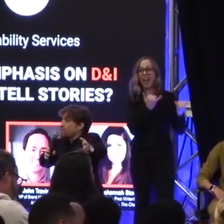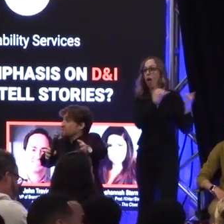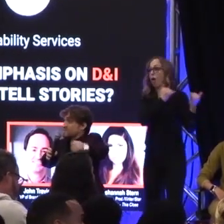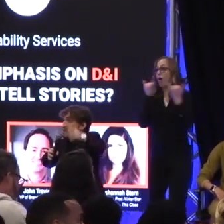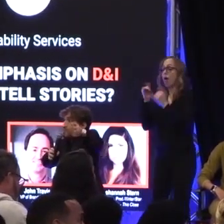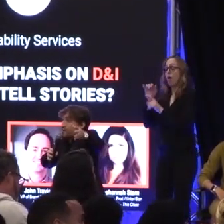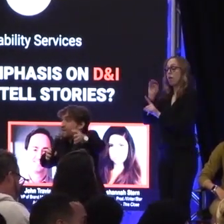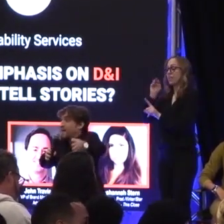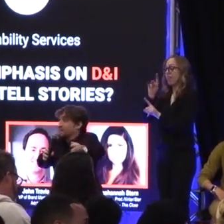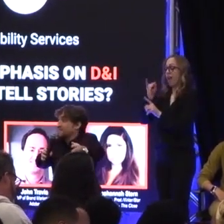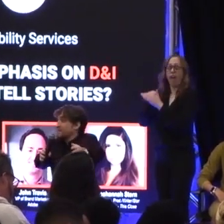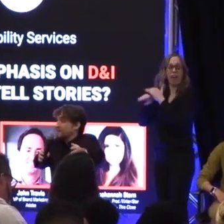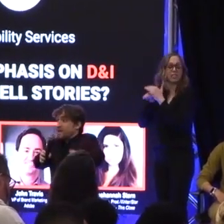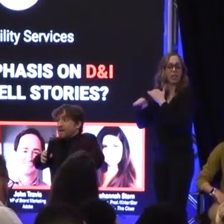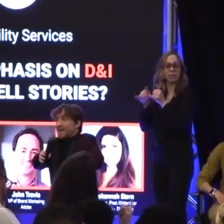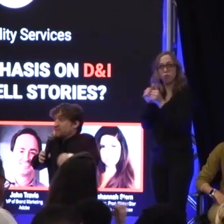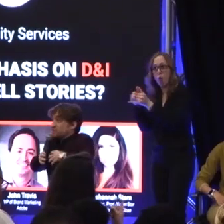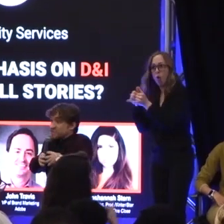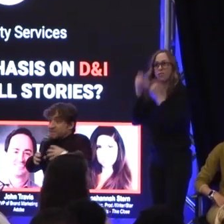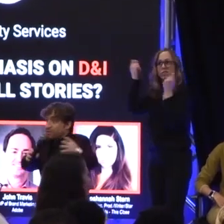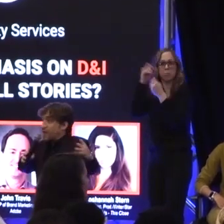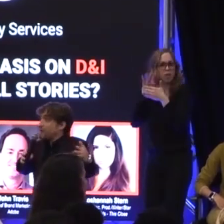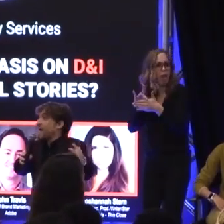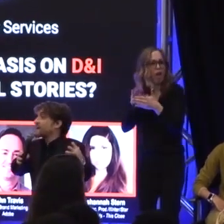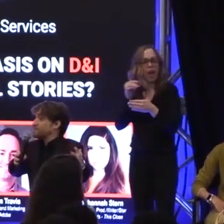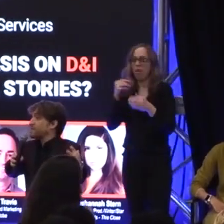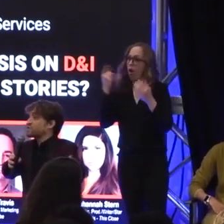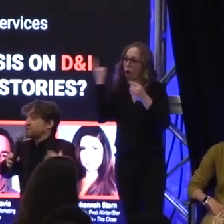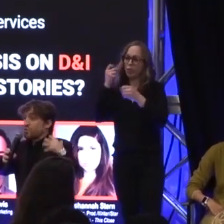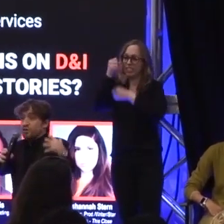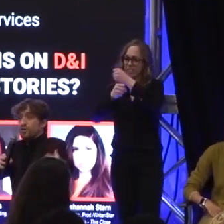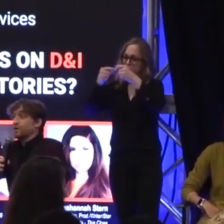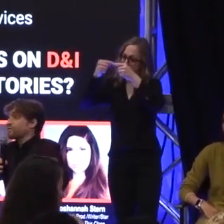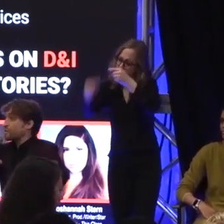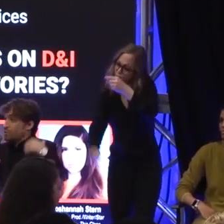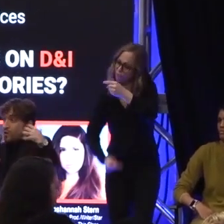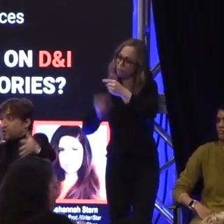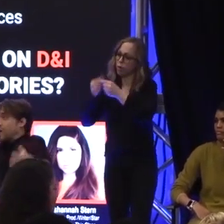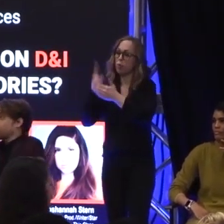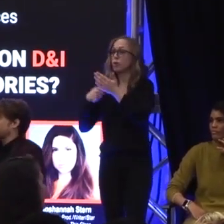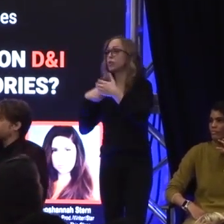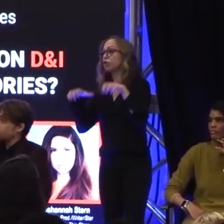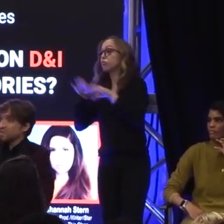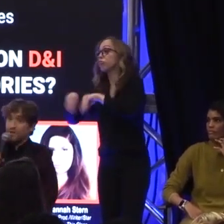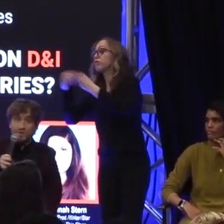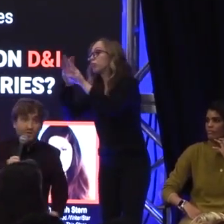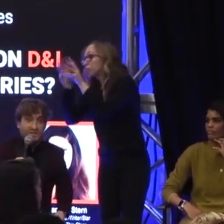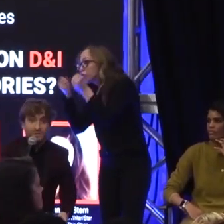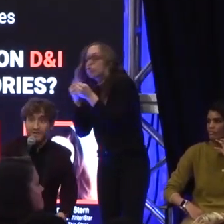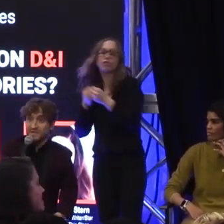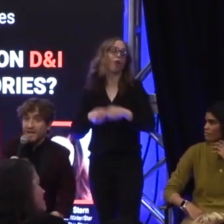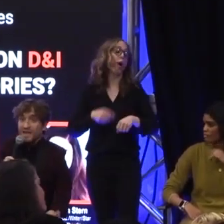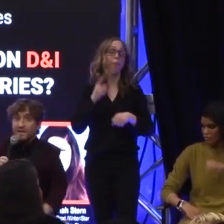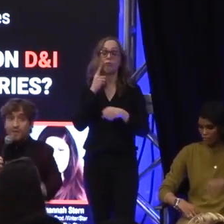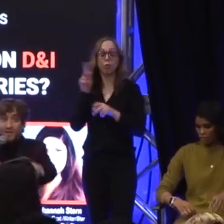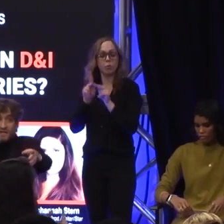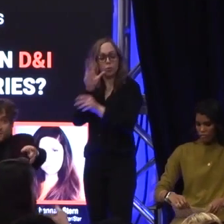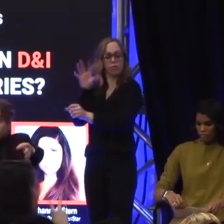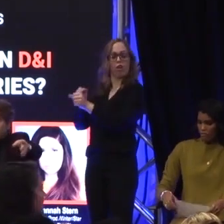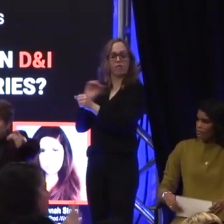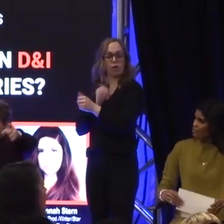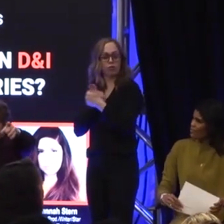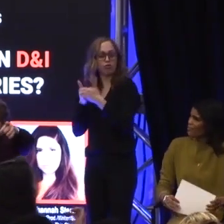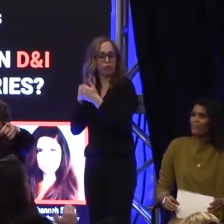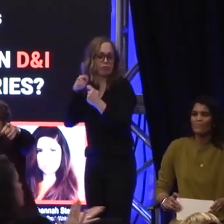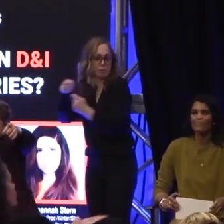Access Awards, celebrating content and just year-round activations we're doing for workshops for Film Challenge participants. You know, I want to